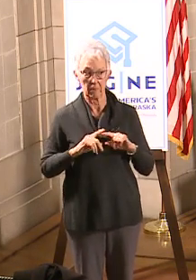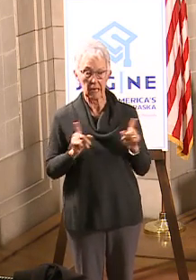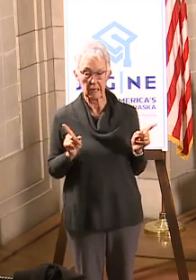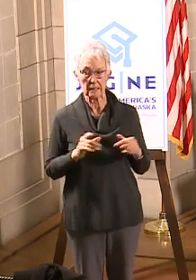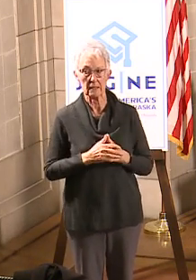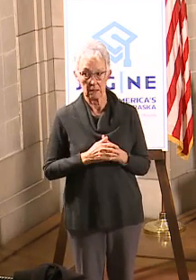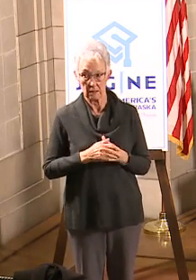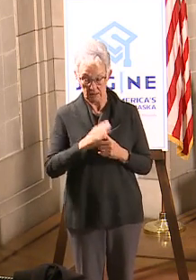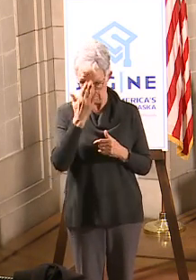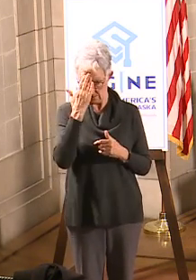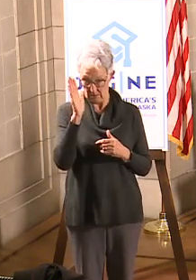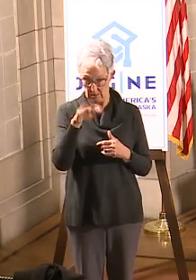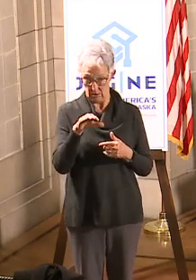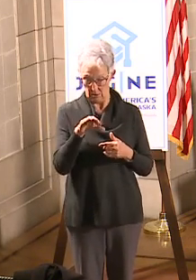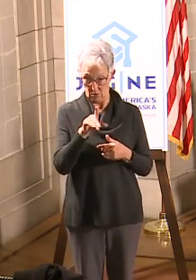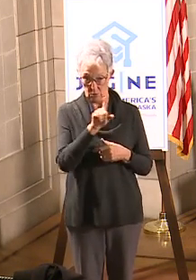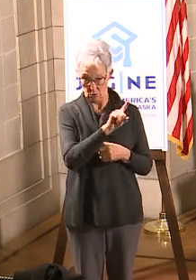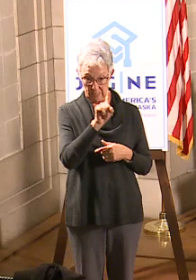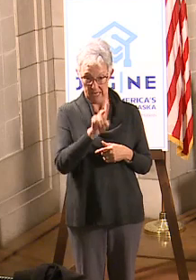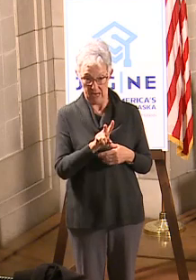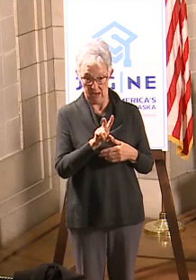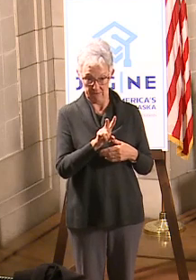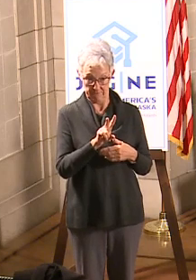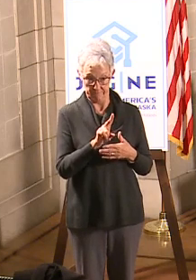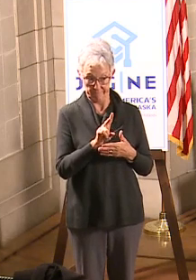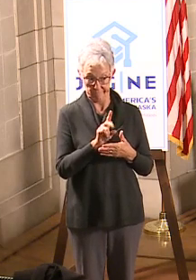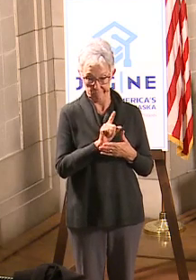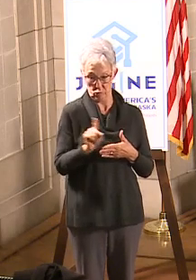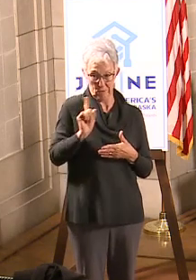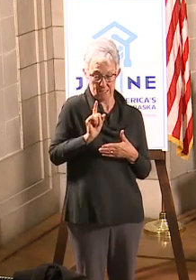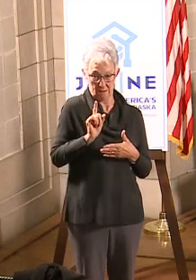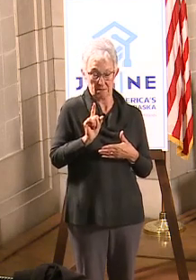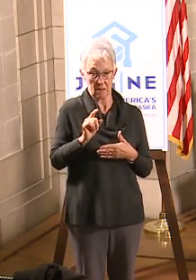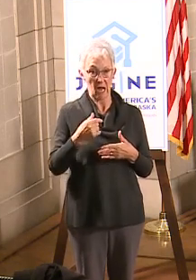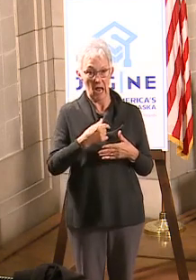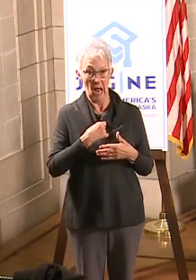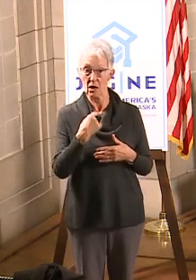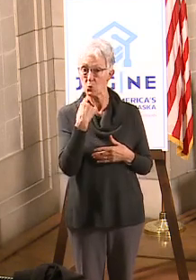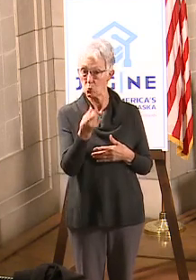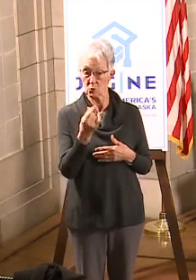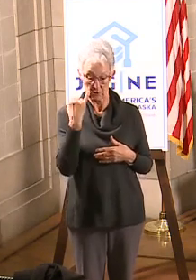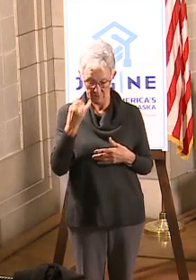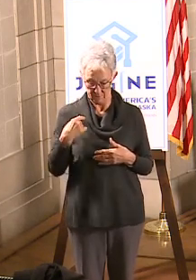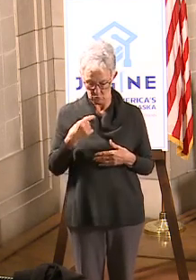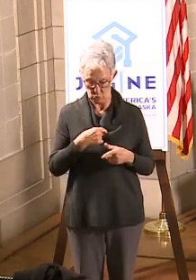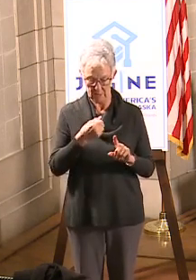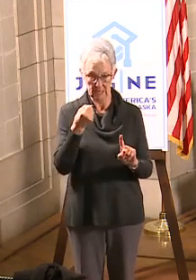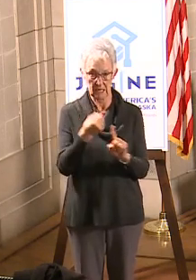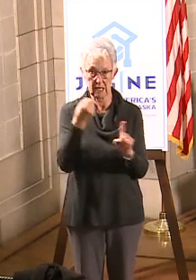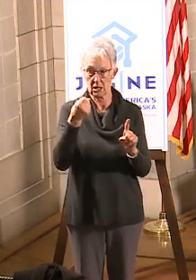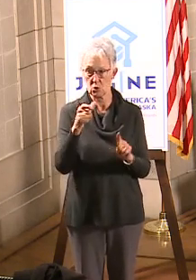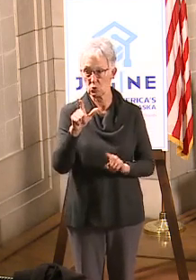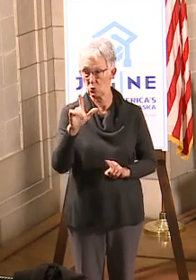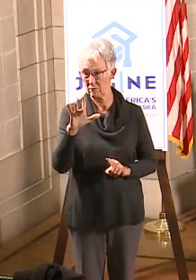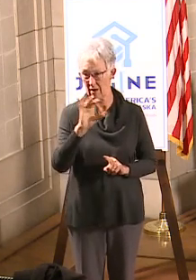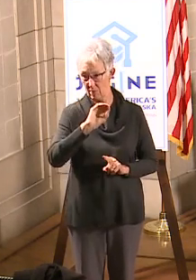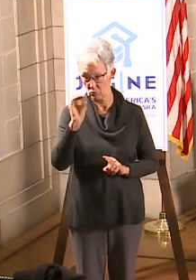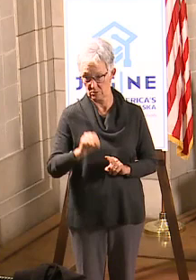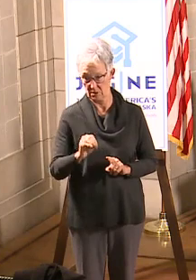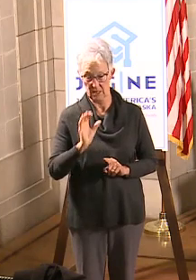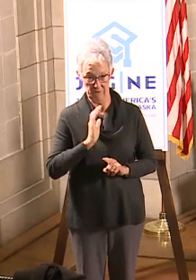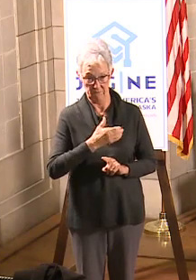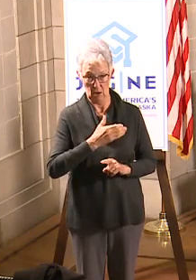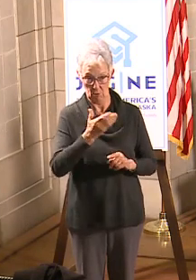half ago, I published a plan that shows that if we hit 25% of our hospital beds being taken